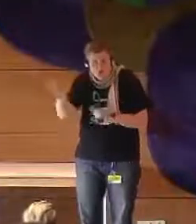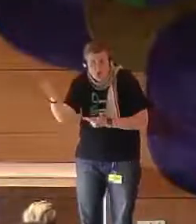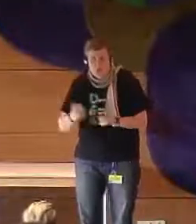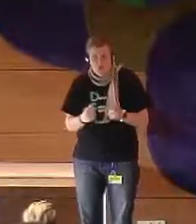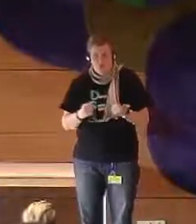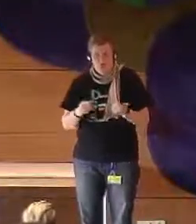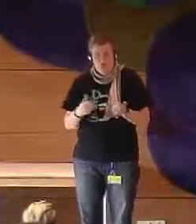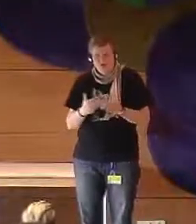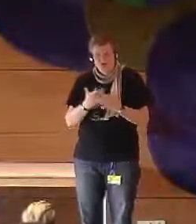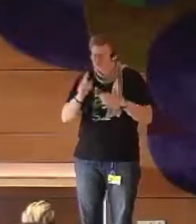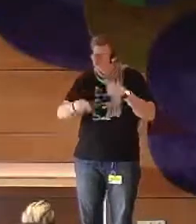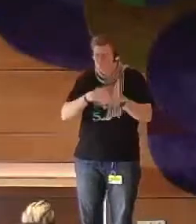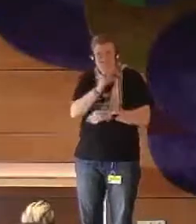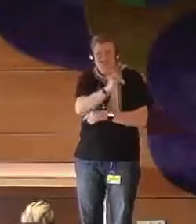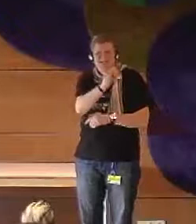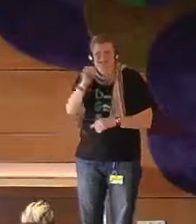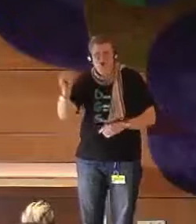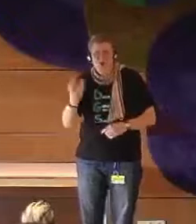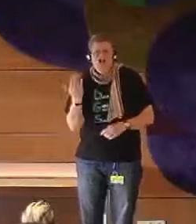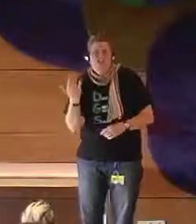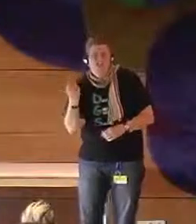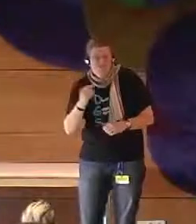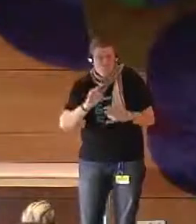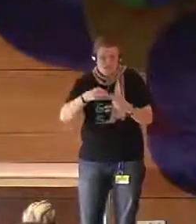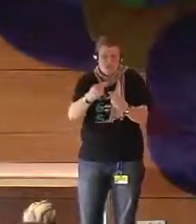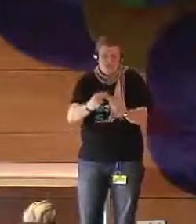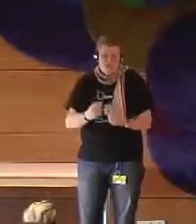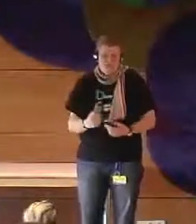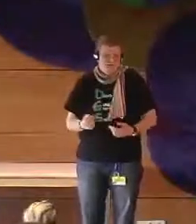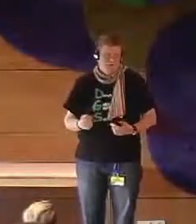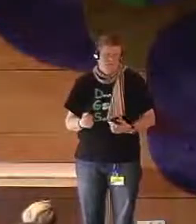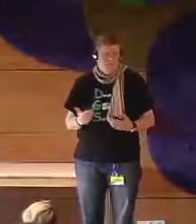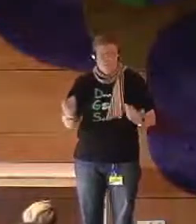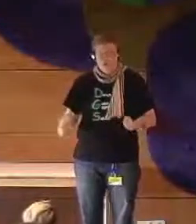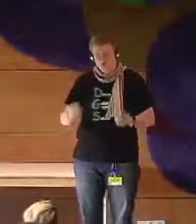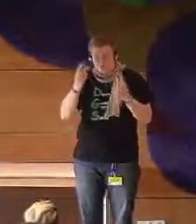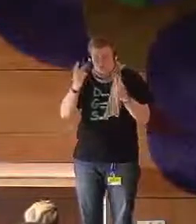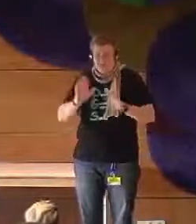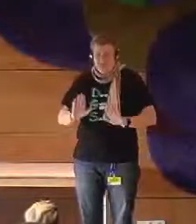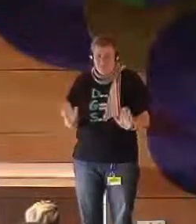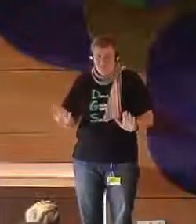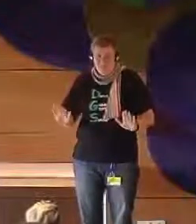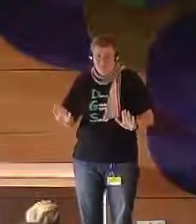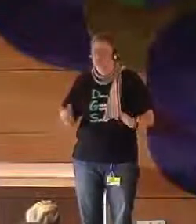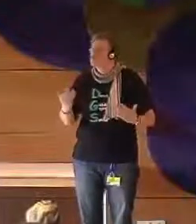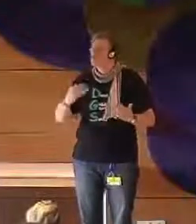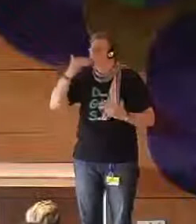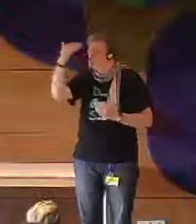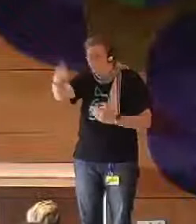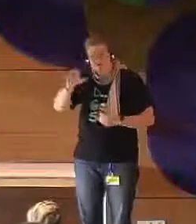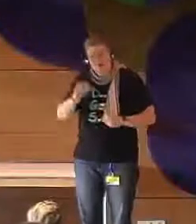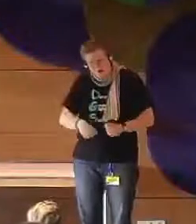they want. But you can always go up, but the important thing is you can always come down. So if there's a behavioral problem, as you go